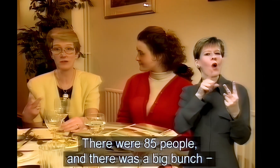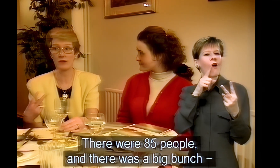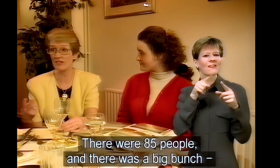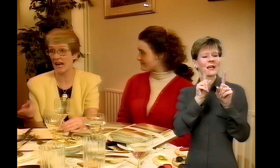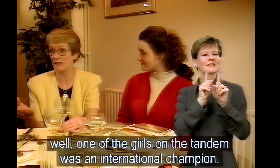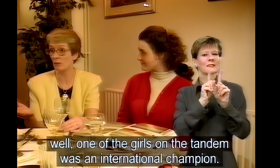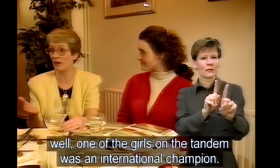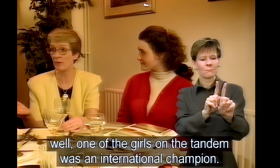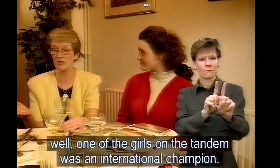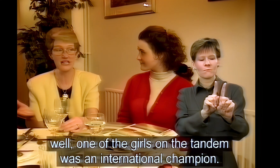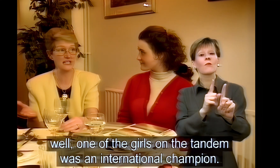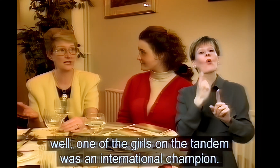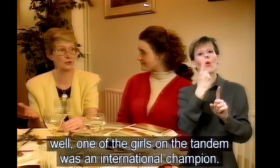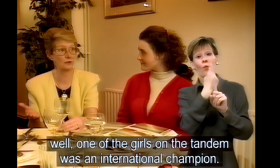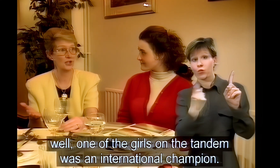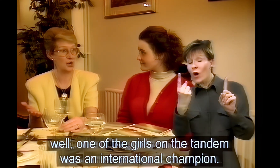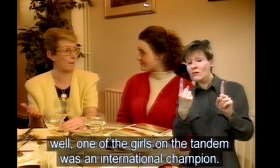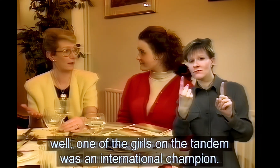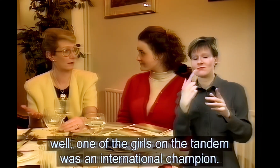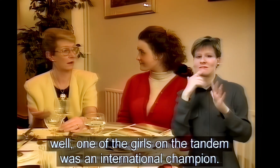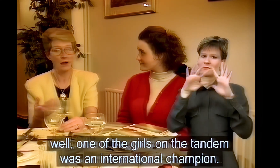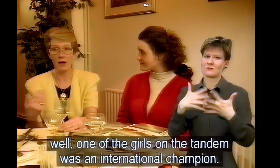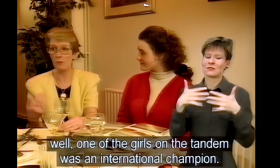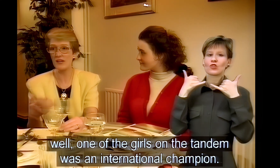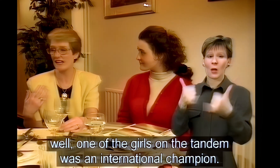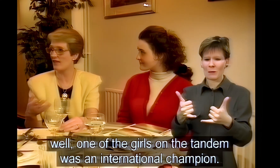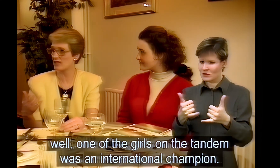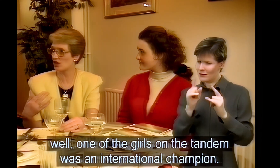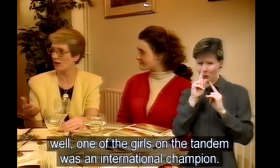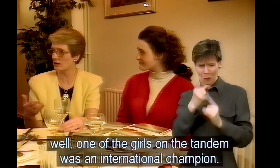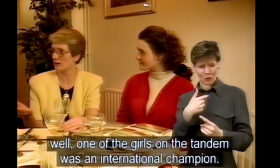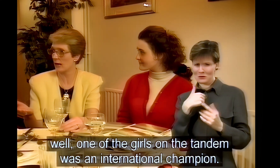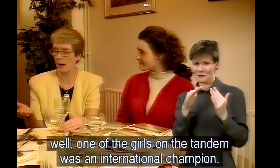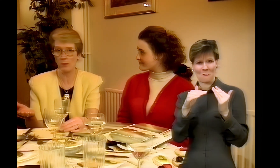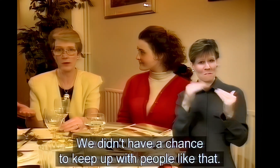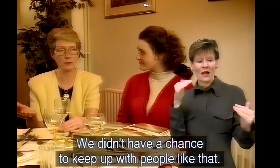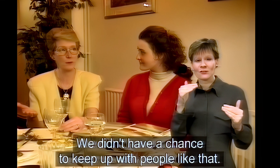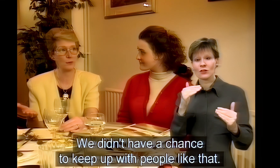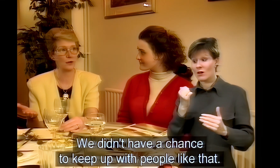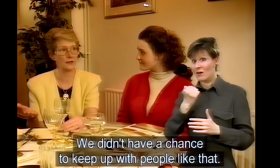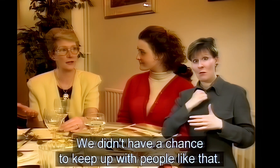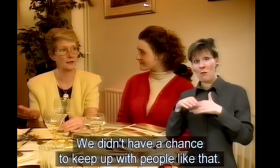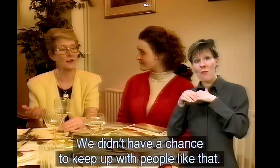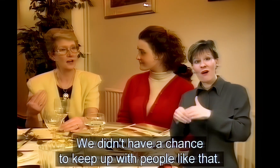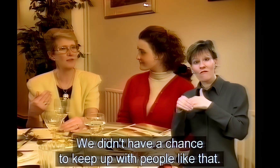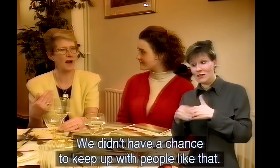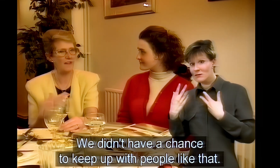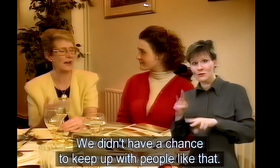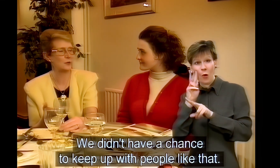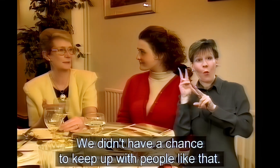the tandem. One of them was an international champion. We didn't have a chance to keep up with people like that. And I've had to explain